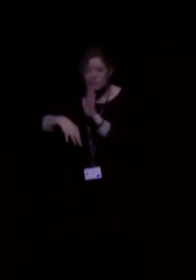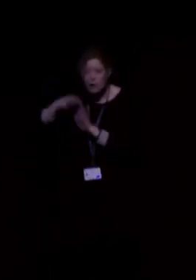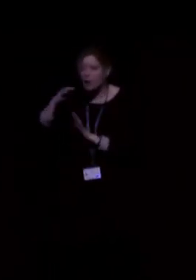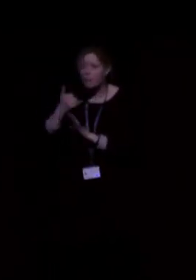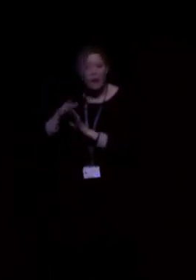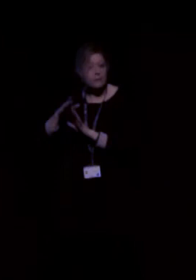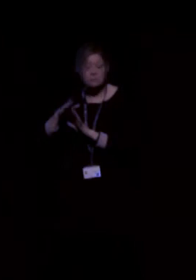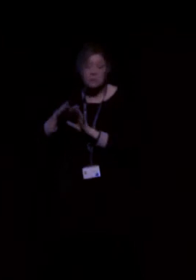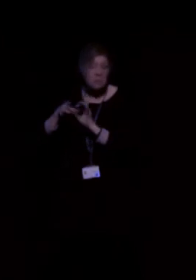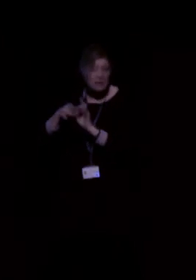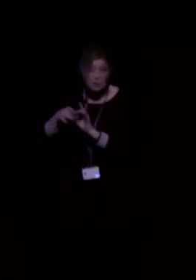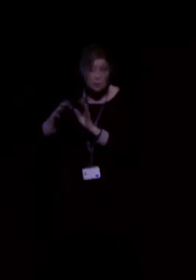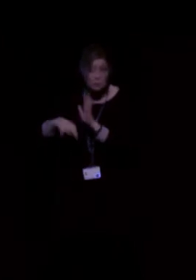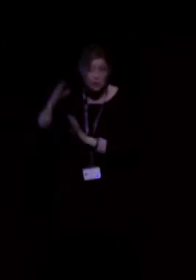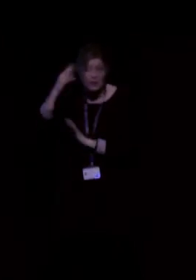improvement.